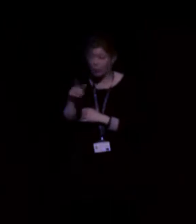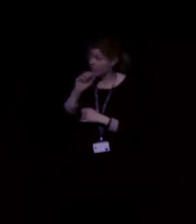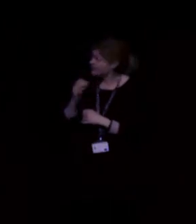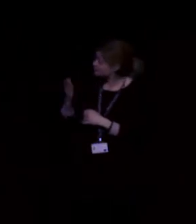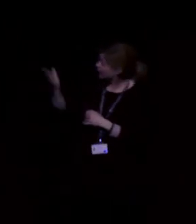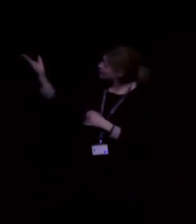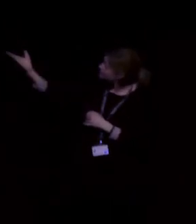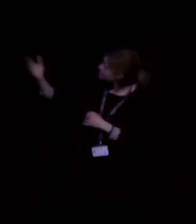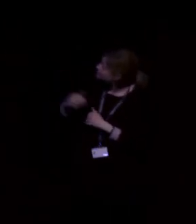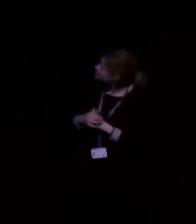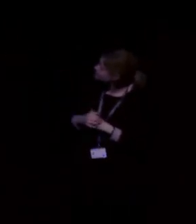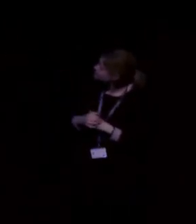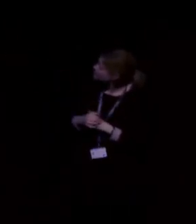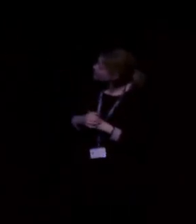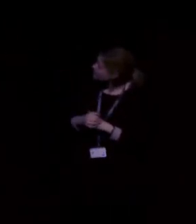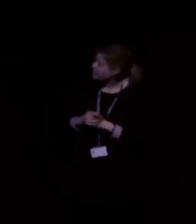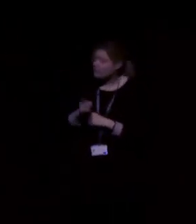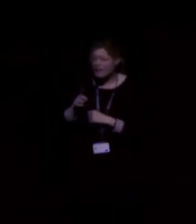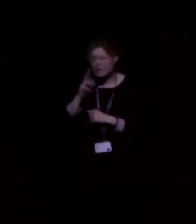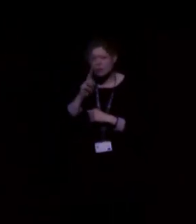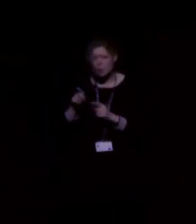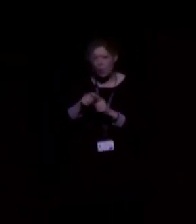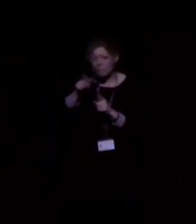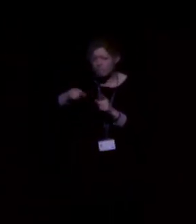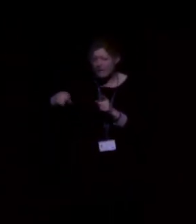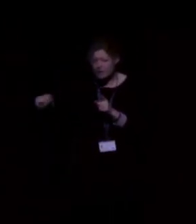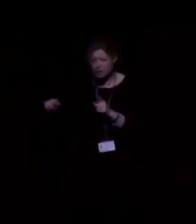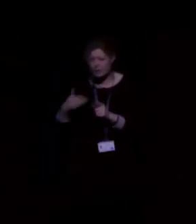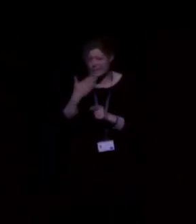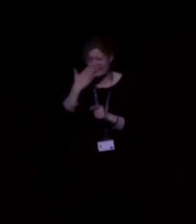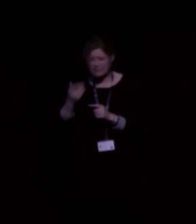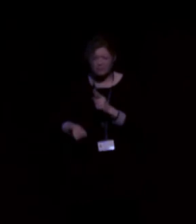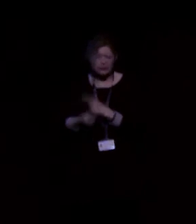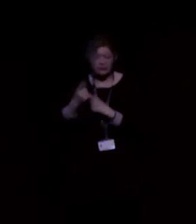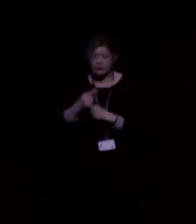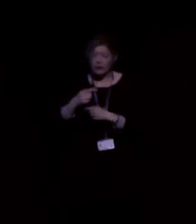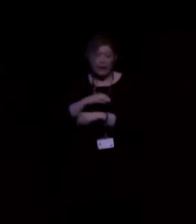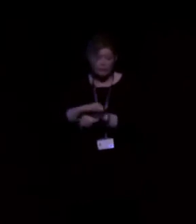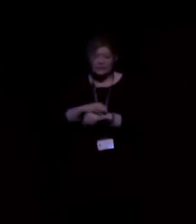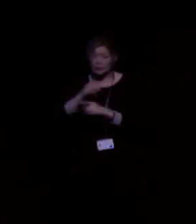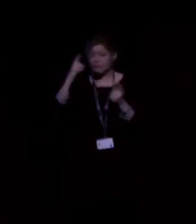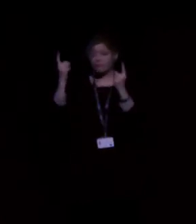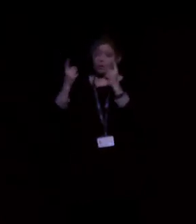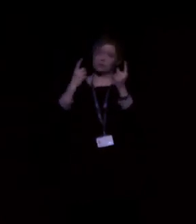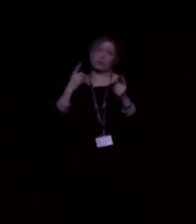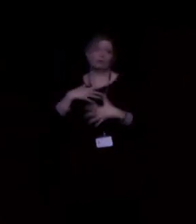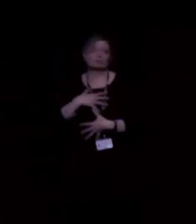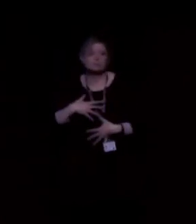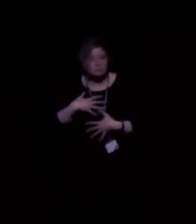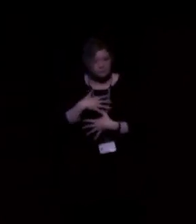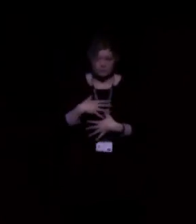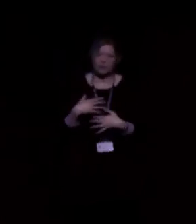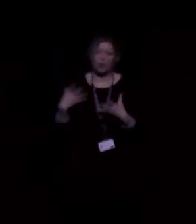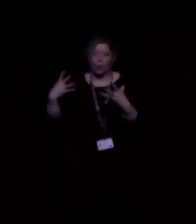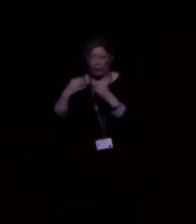seeing a group of patients who were experiencing attacks of acute rotatory vertigo going for hours, accompanied by hearing